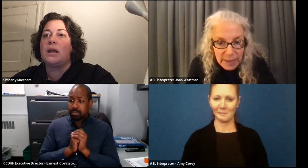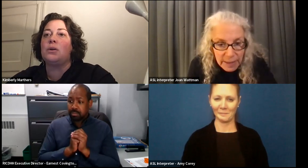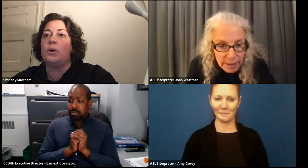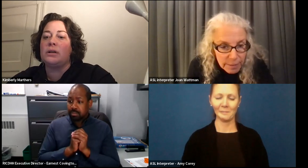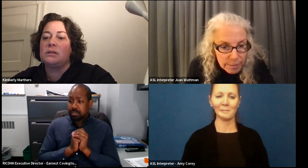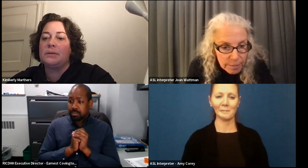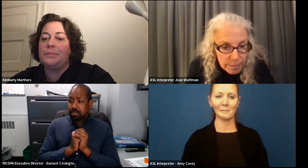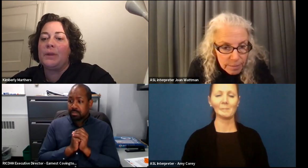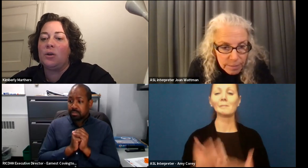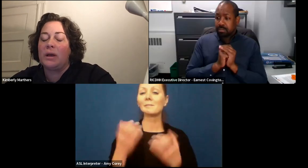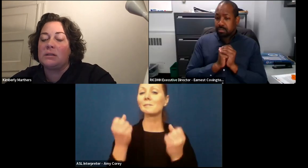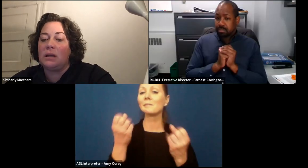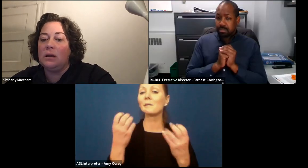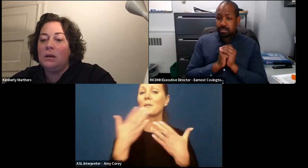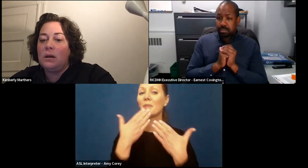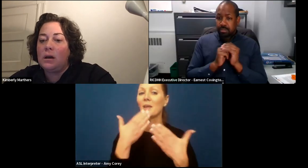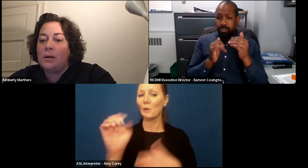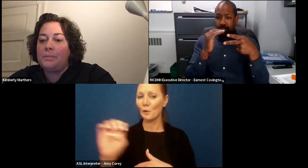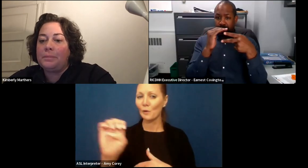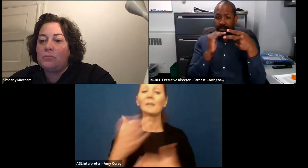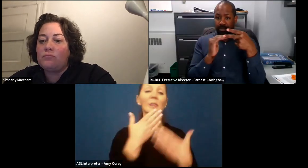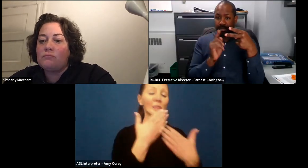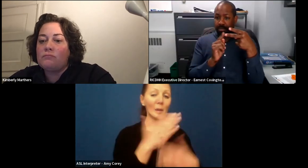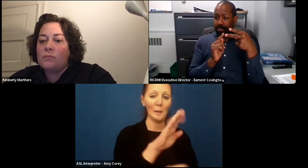All right, thank you, Ernest. Thank you, Betsy.